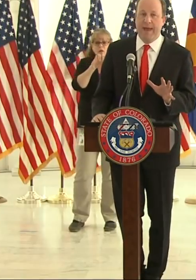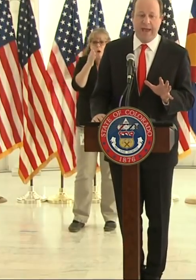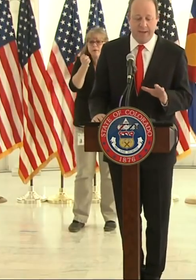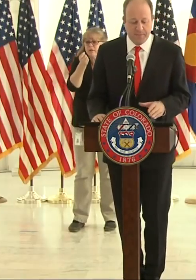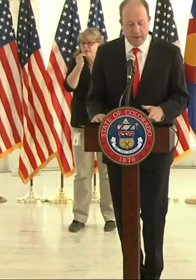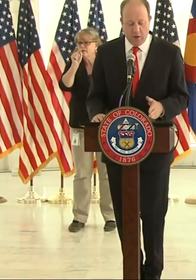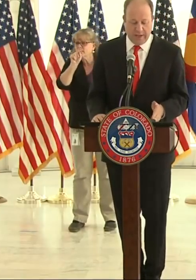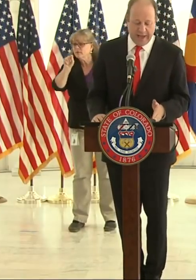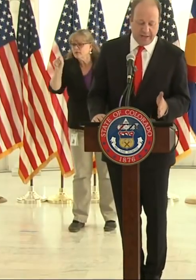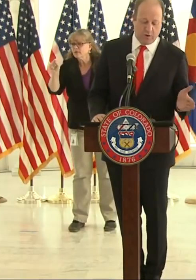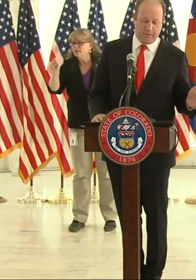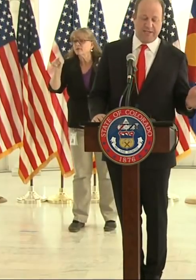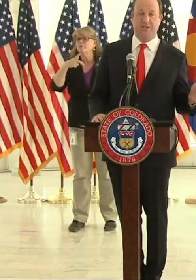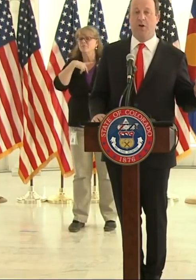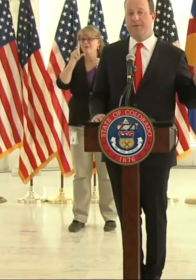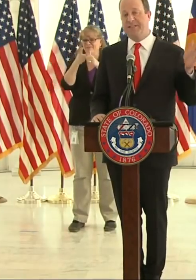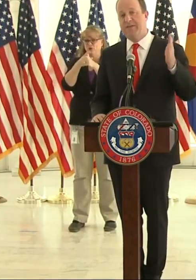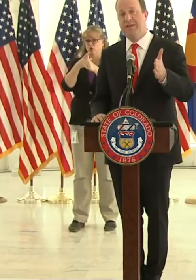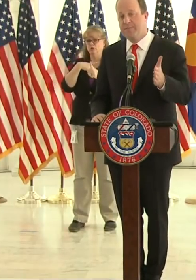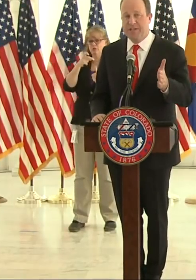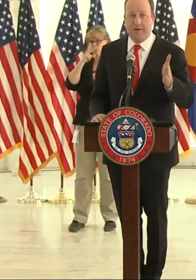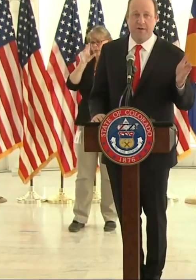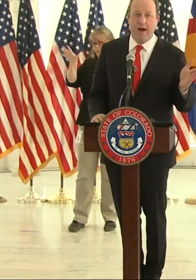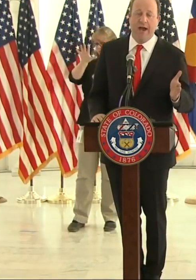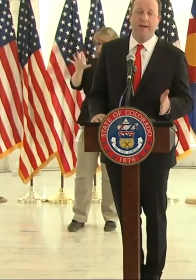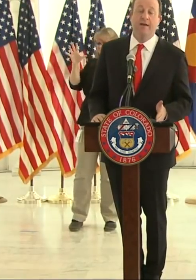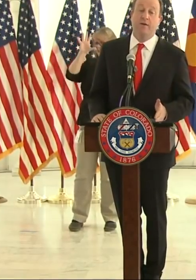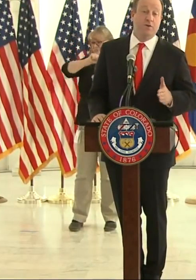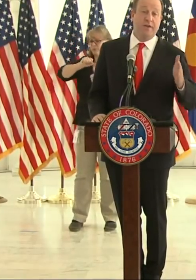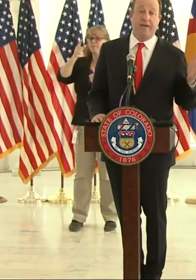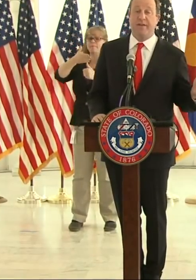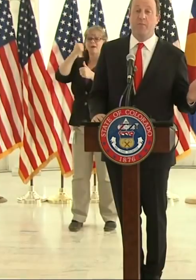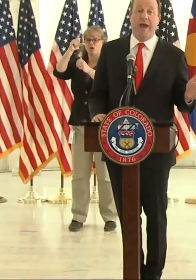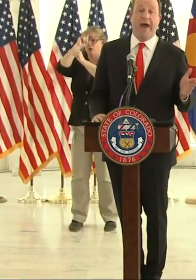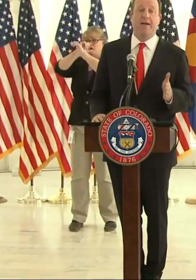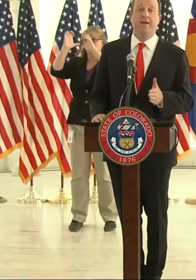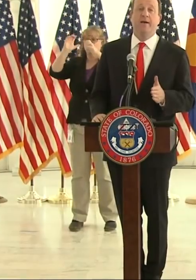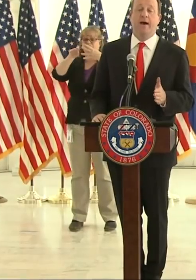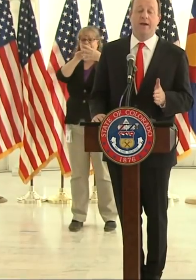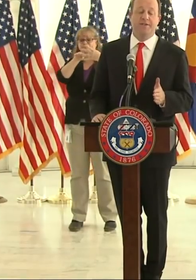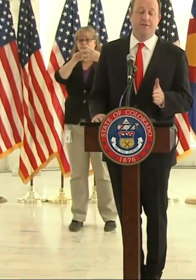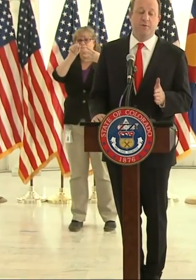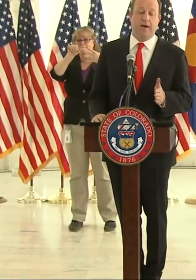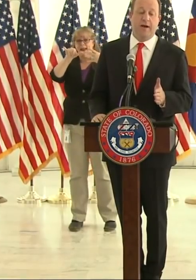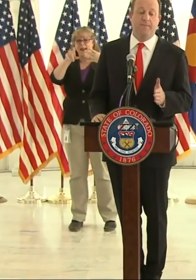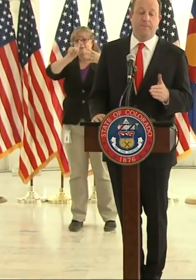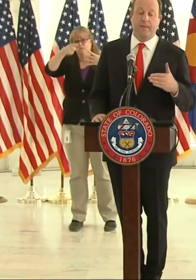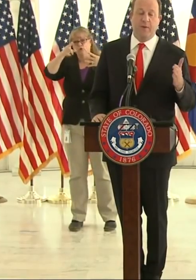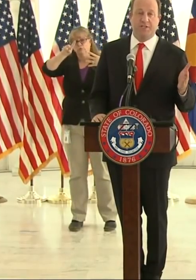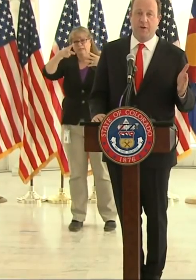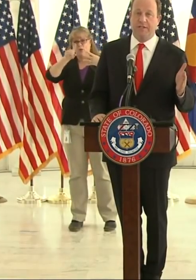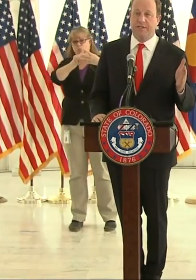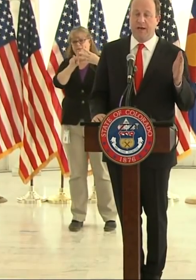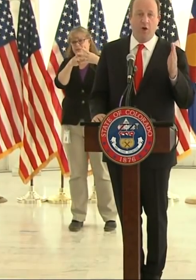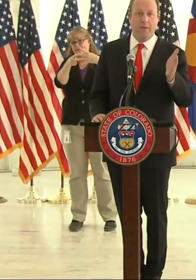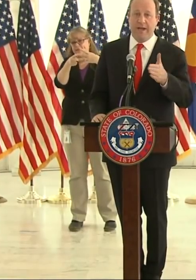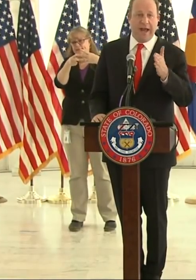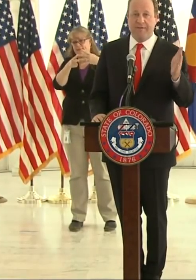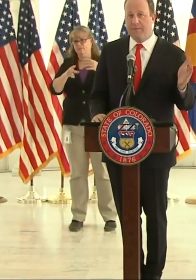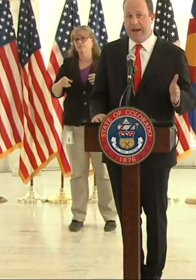decision mid-May. Okay, can workplaces go up to 70% or not? Or do they have to go back? Do